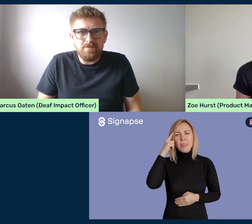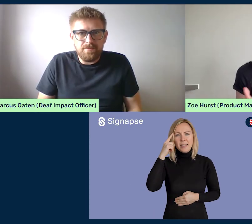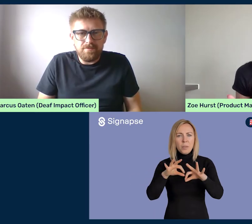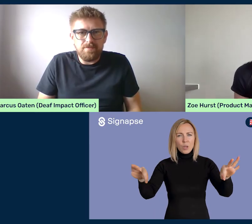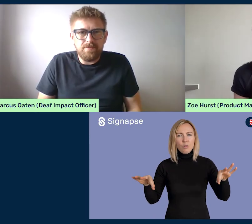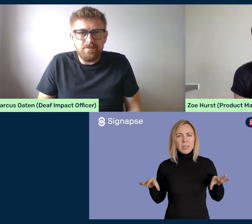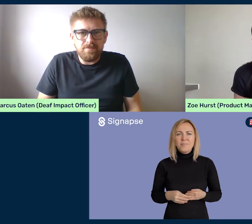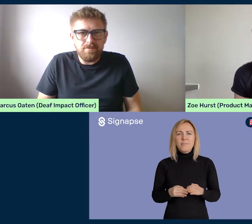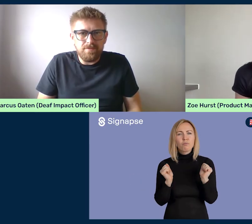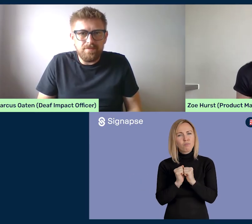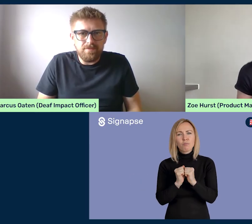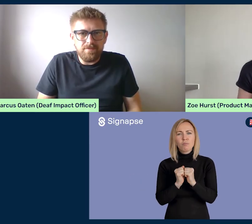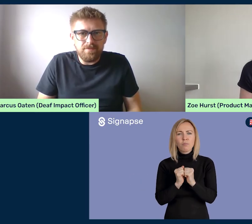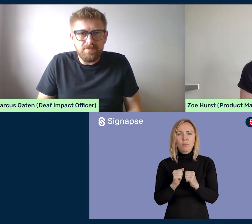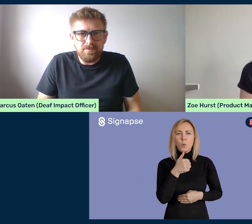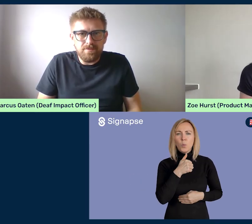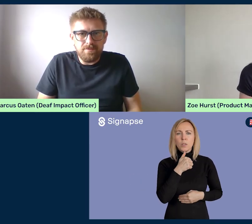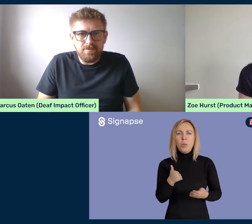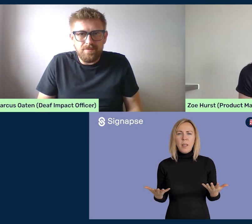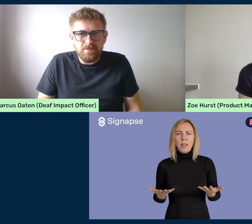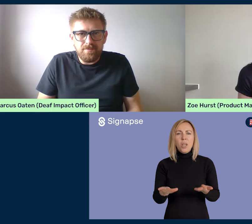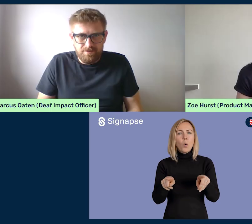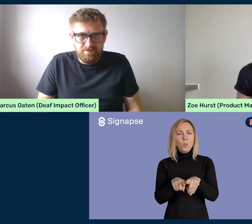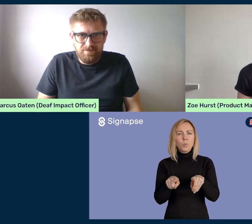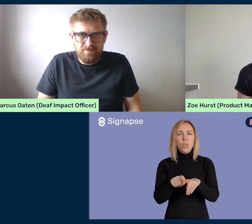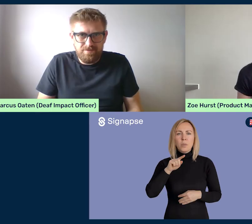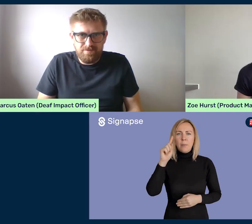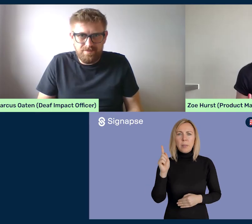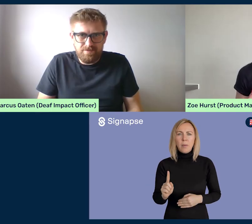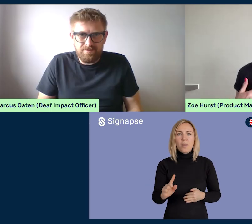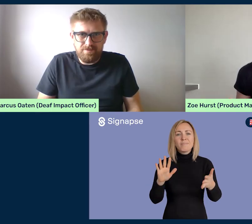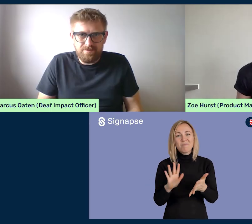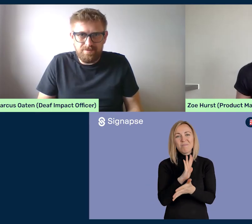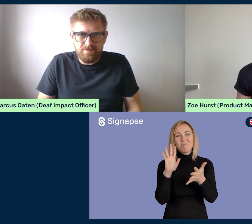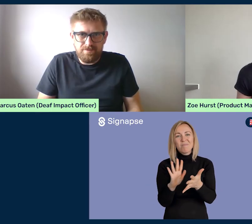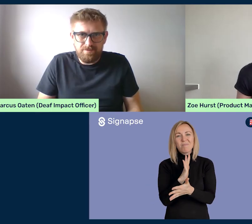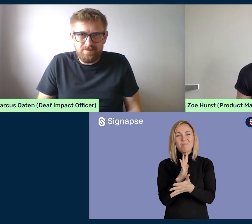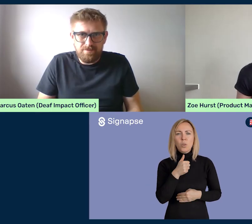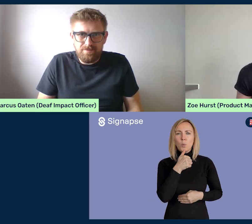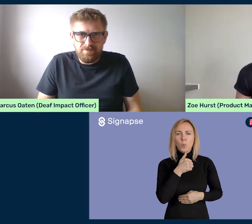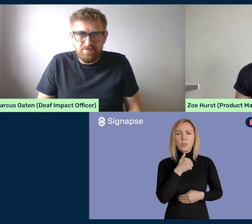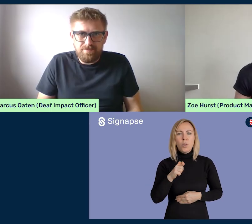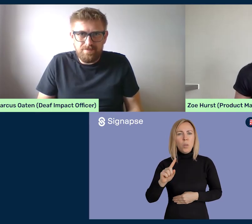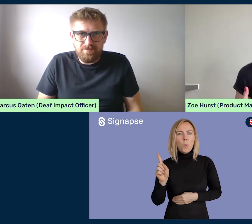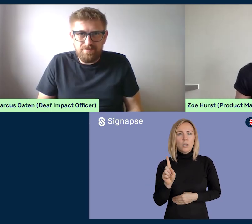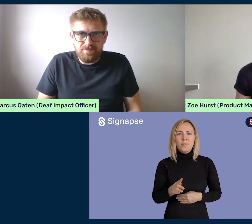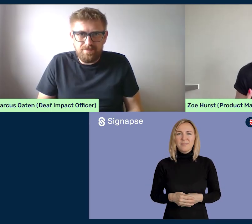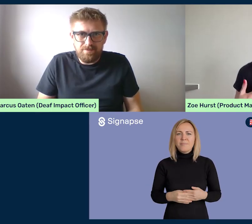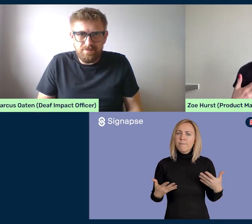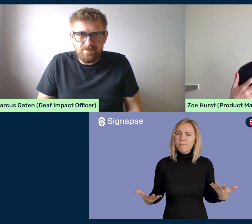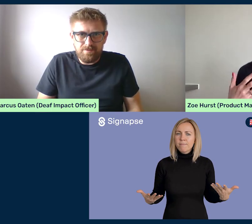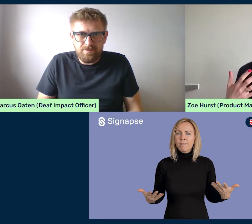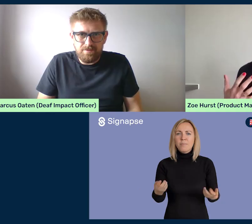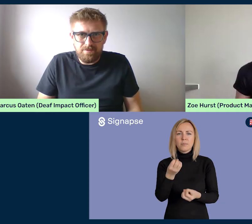where it could be limited to, where would it feel most comfortable to be used. But actually doing these feedback sessions, and we